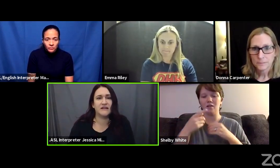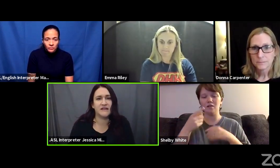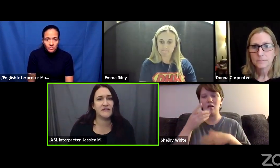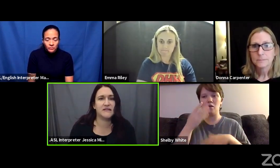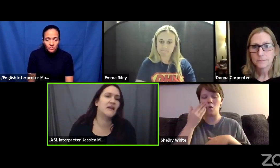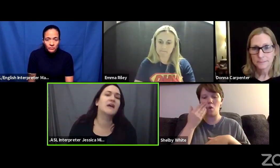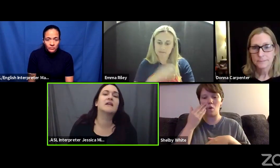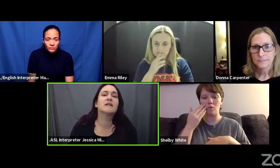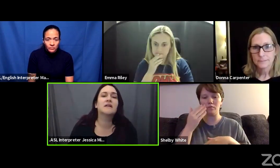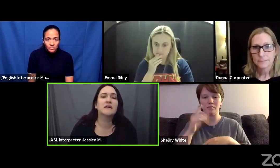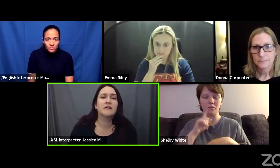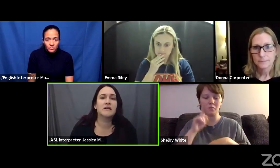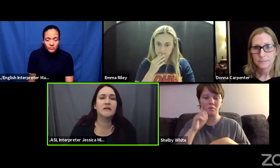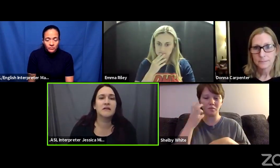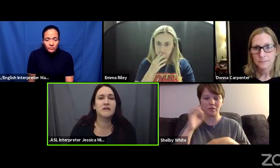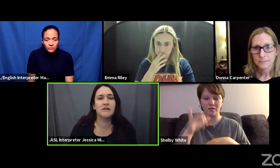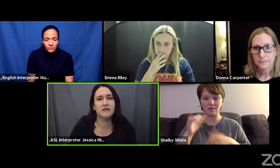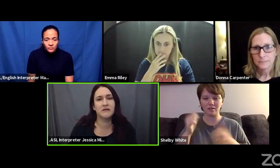Yeah, I'd like to add to that.